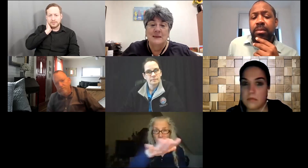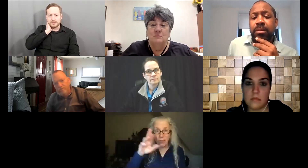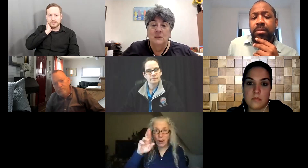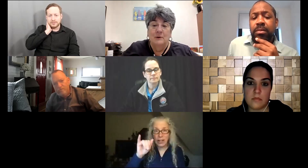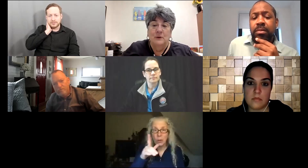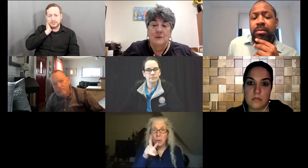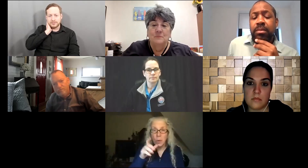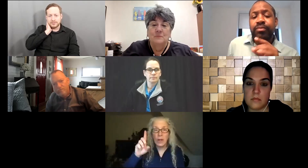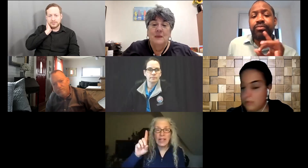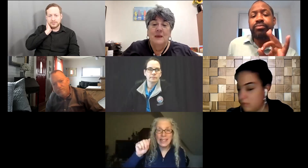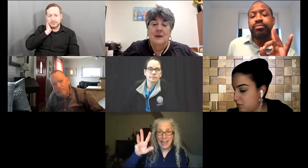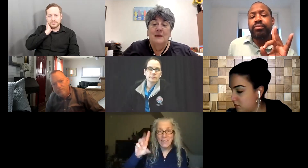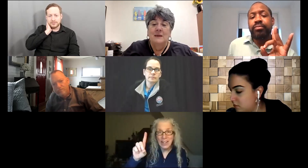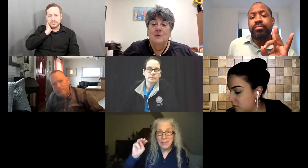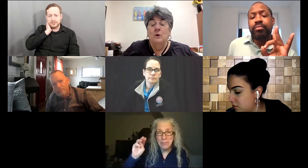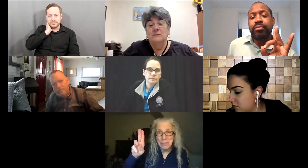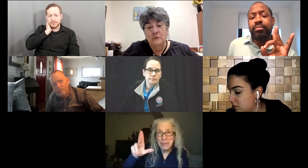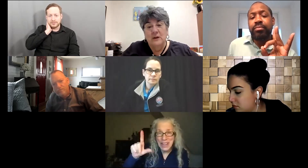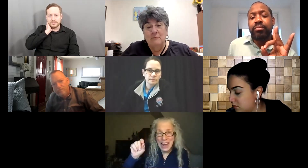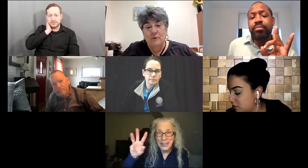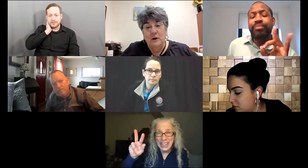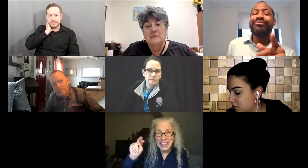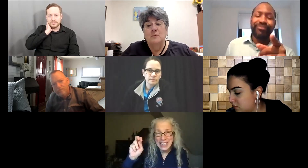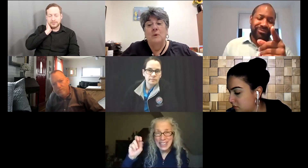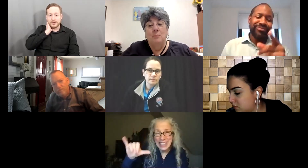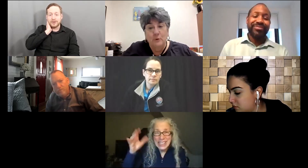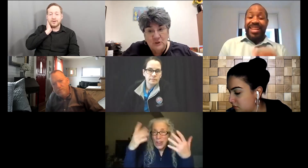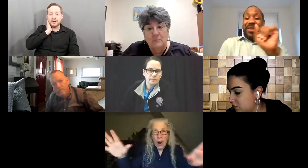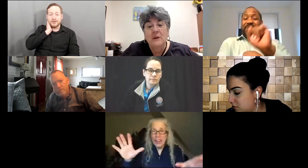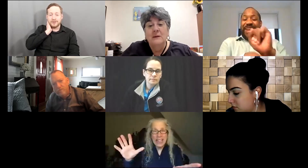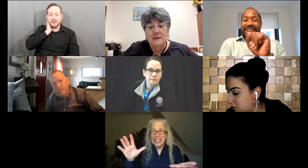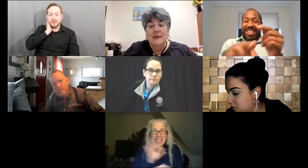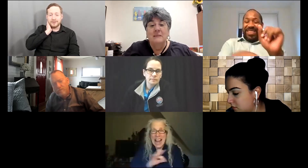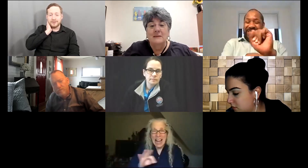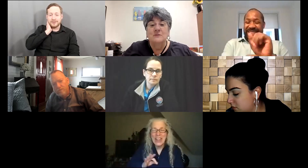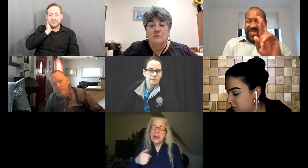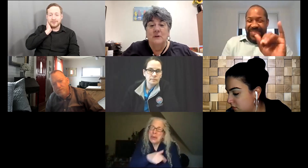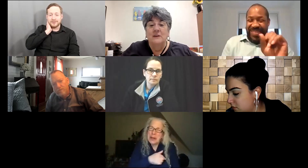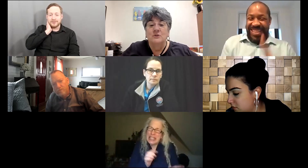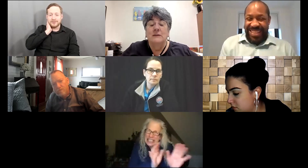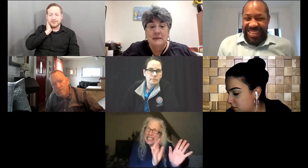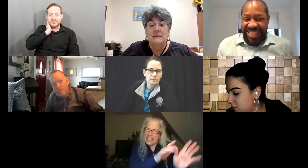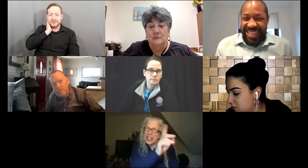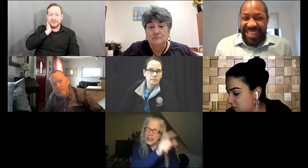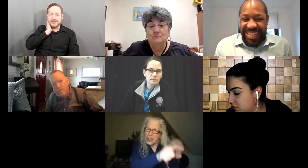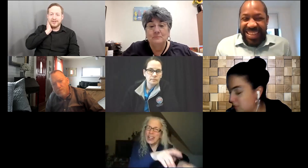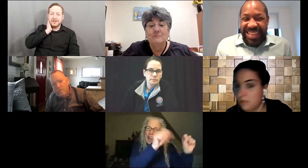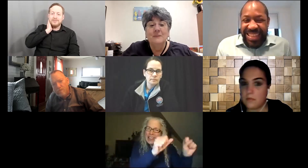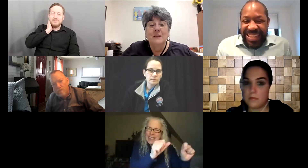is David Maloney. And he works full-time for us, but we pushed him to get that certification and he